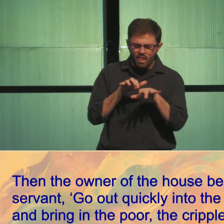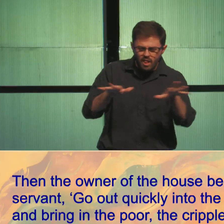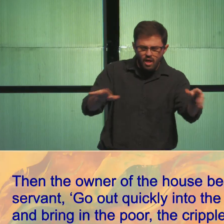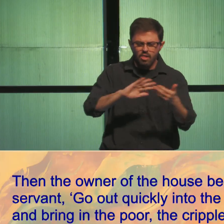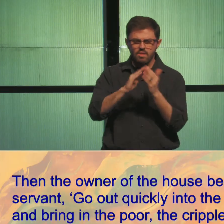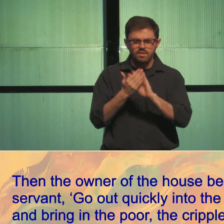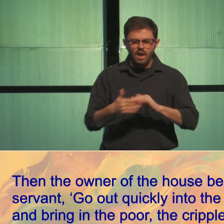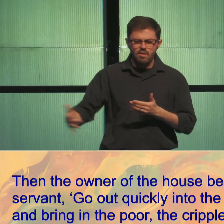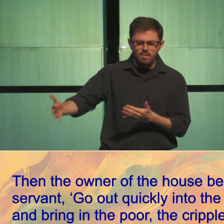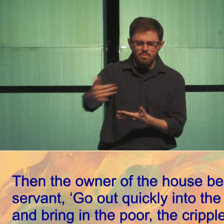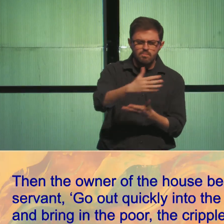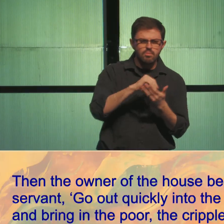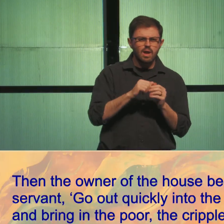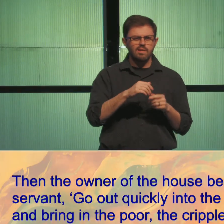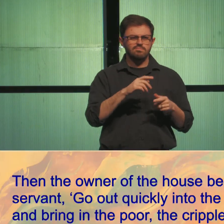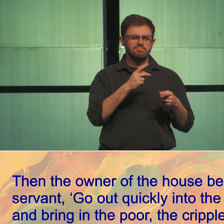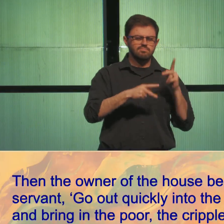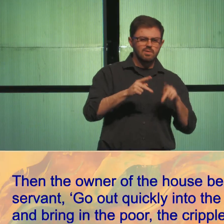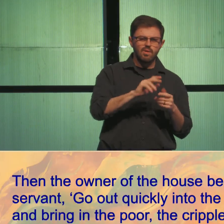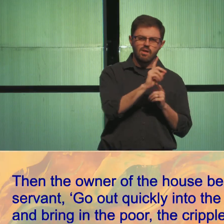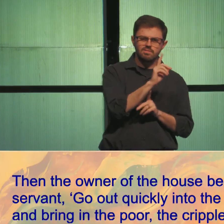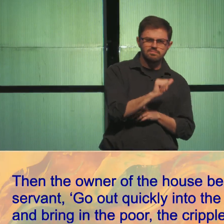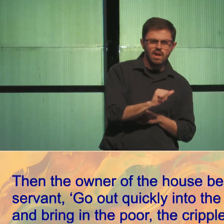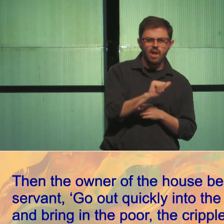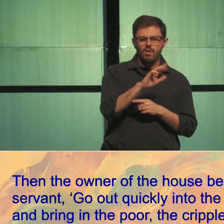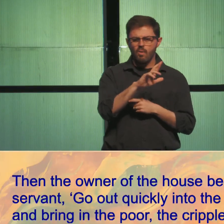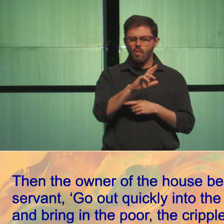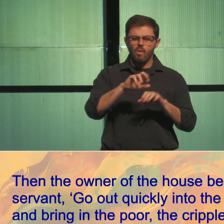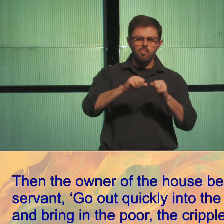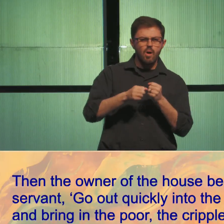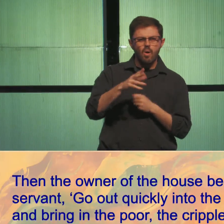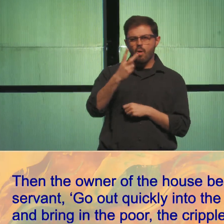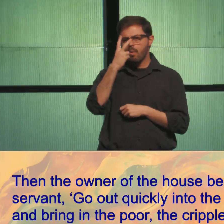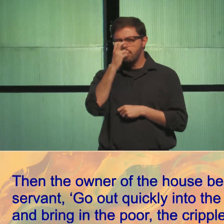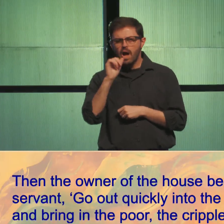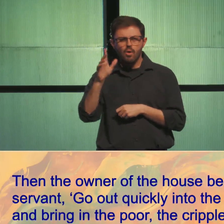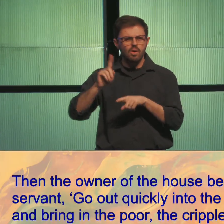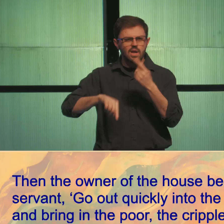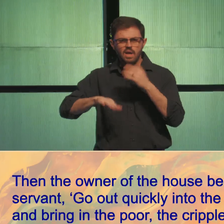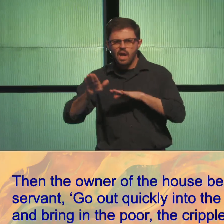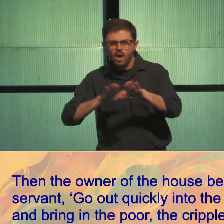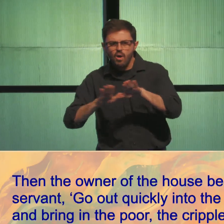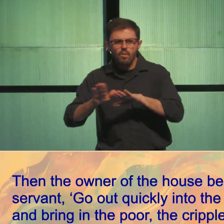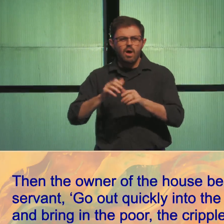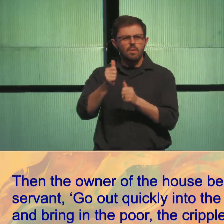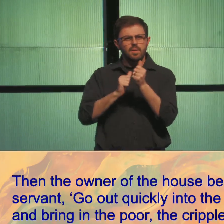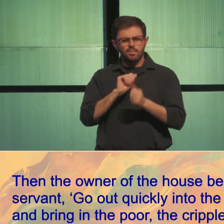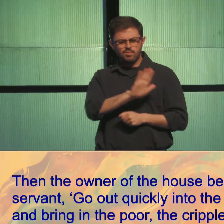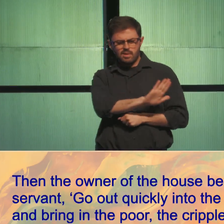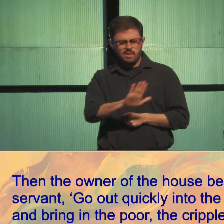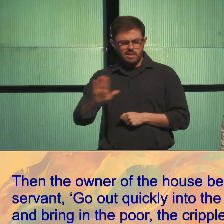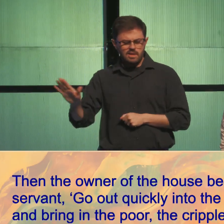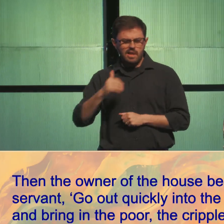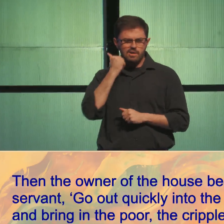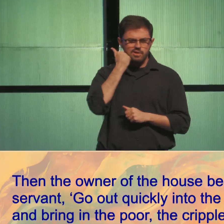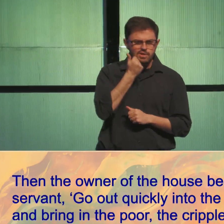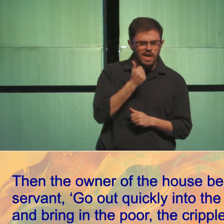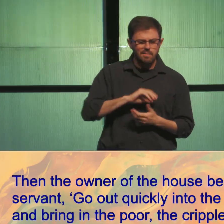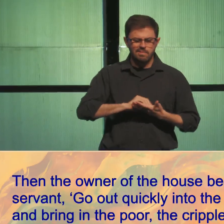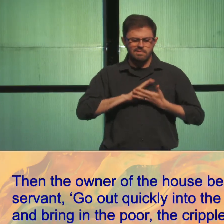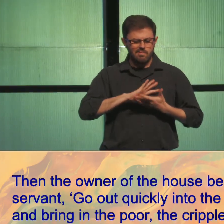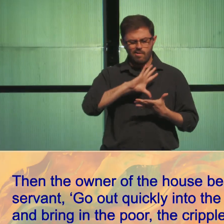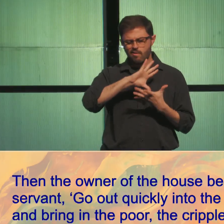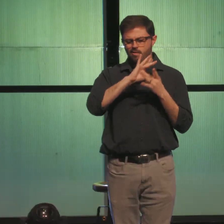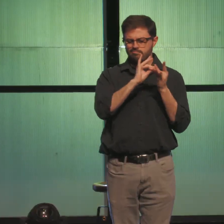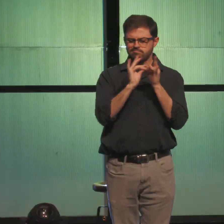and the blind and the lame. Bring in the ones whose shame and esteem are all tangled into survival, who aren't welcome at any other table